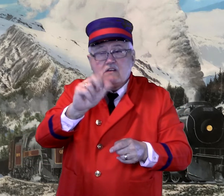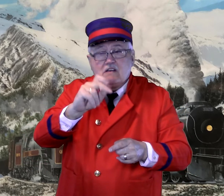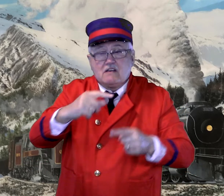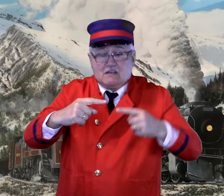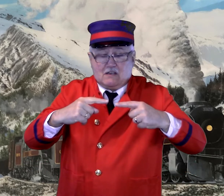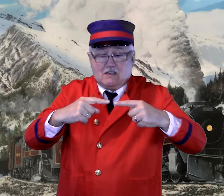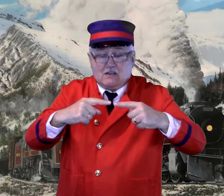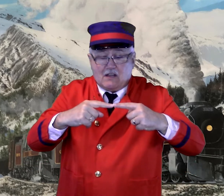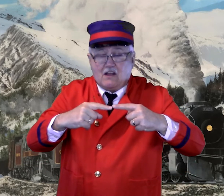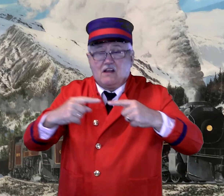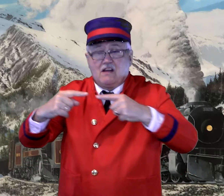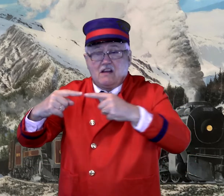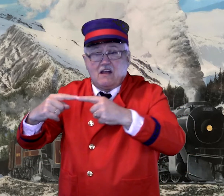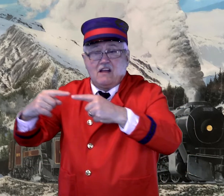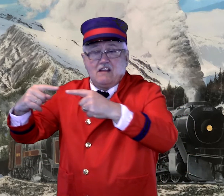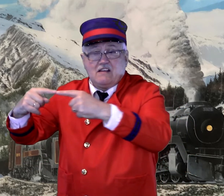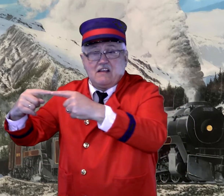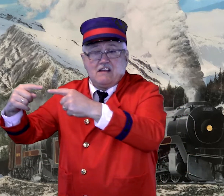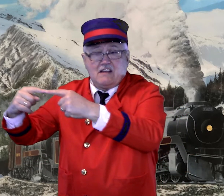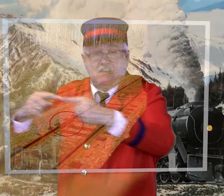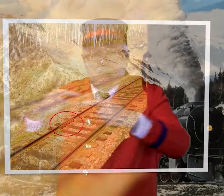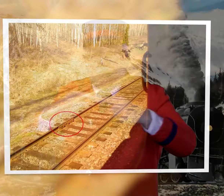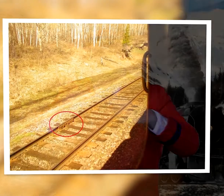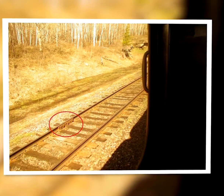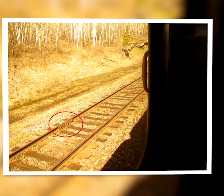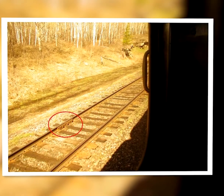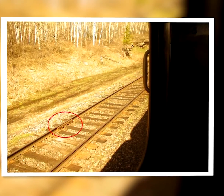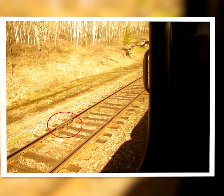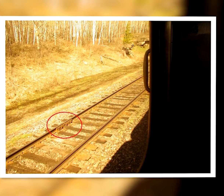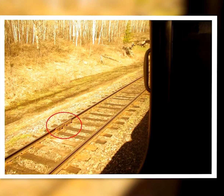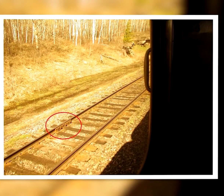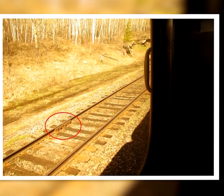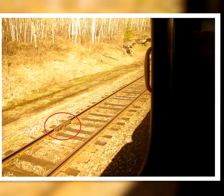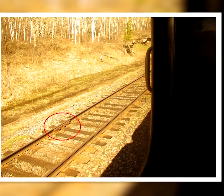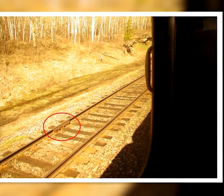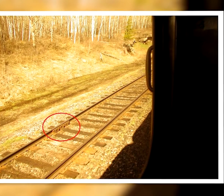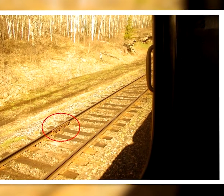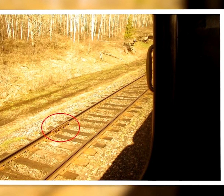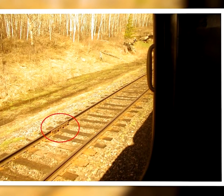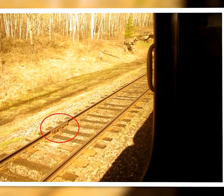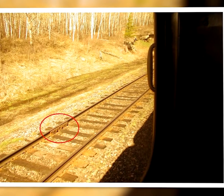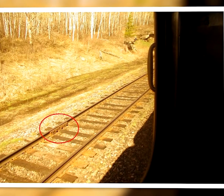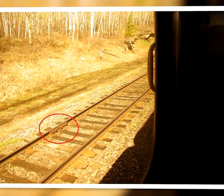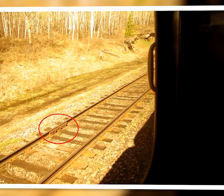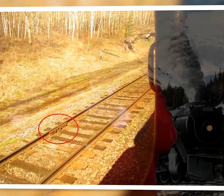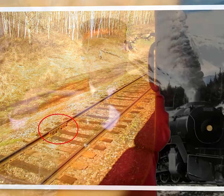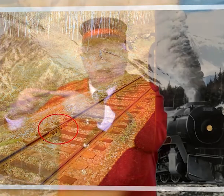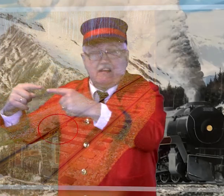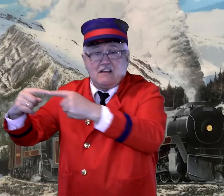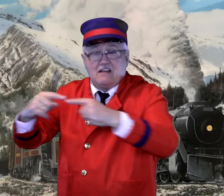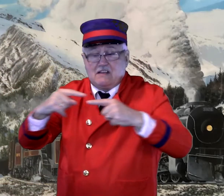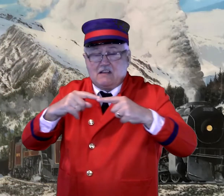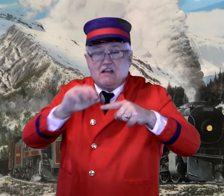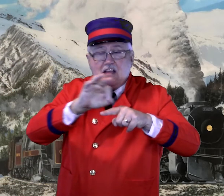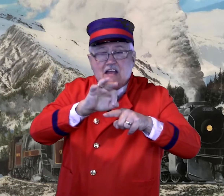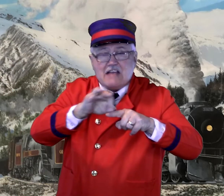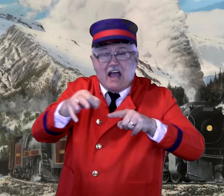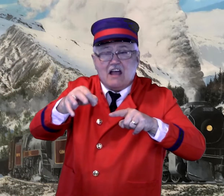out, it continued to roll along. Now, as you know, railway track are put together in